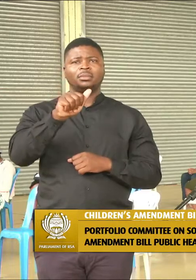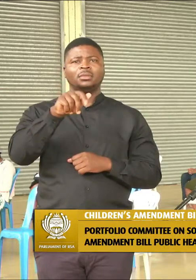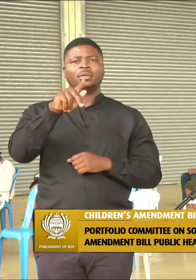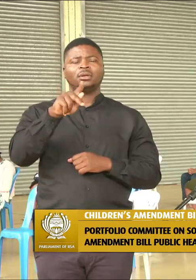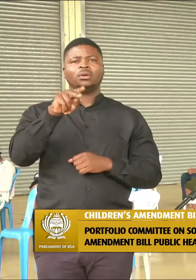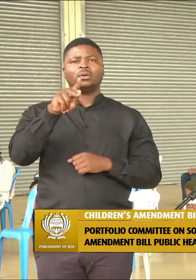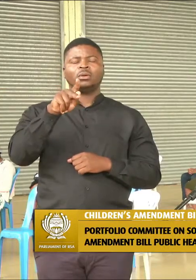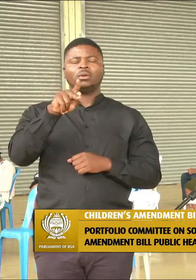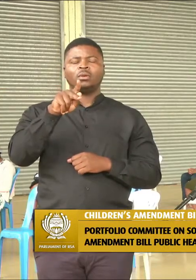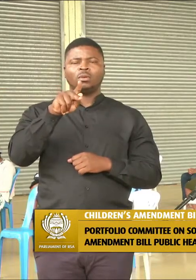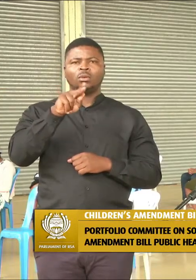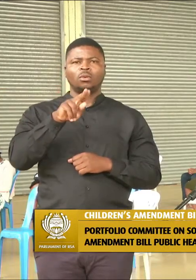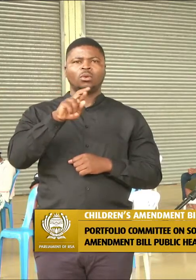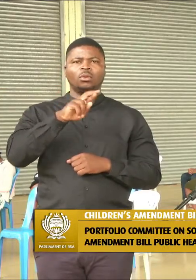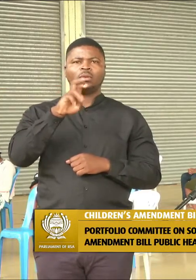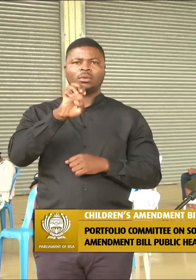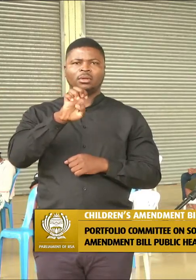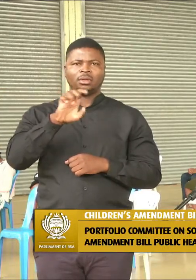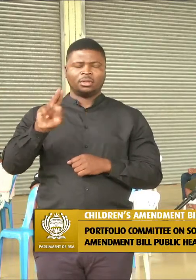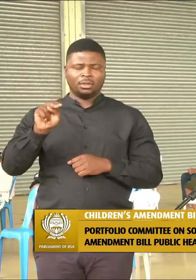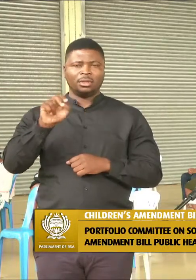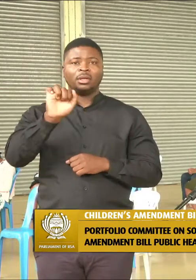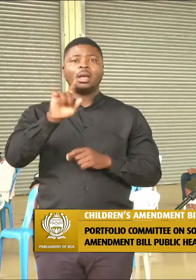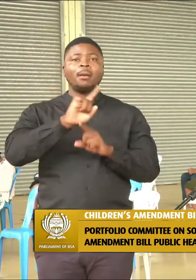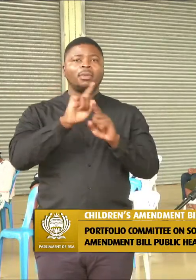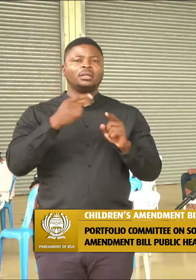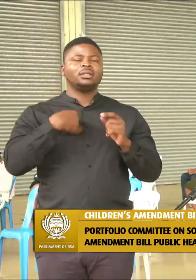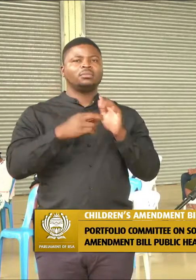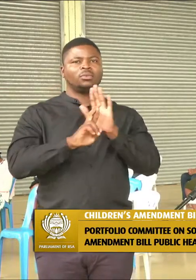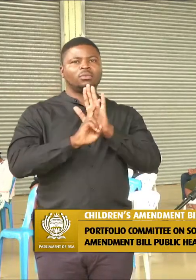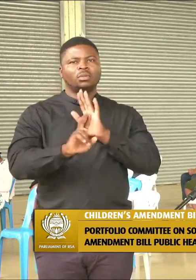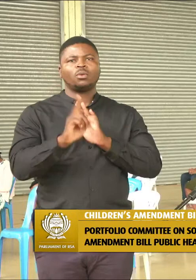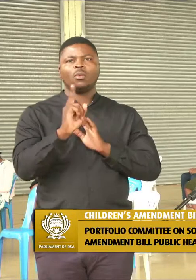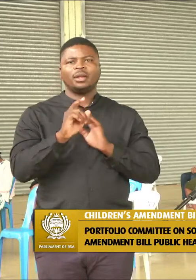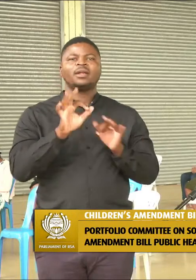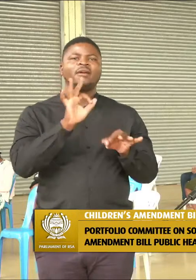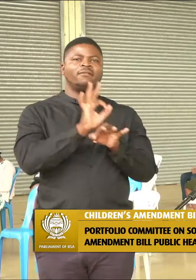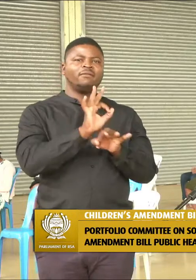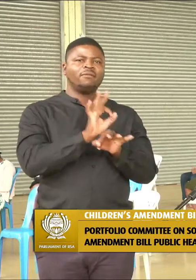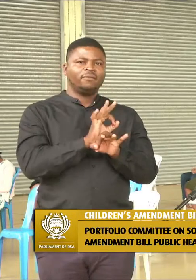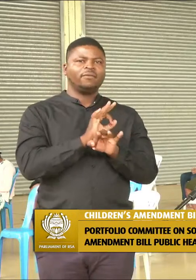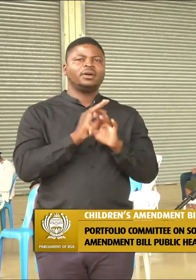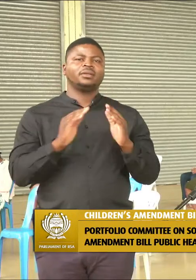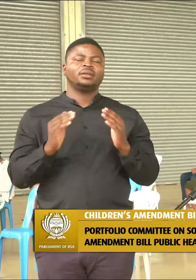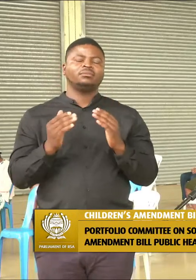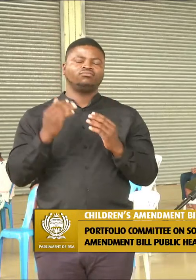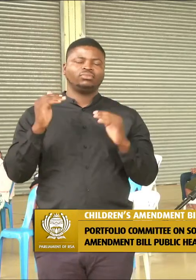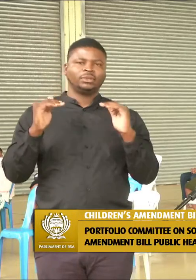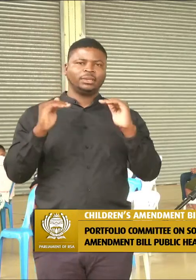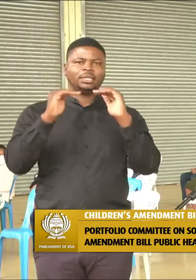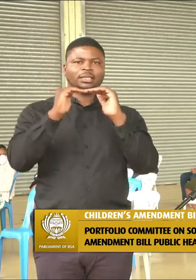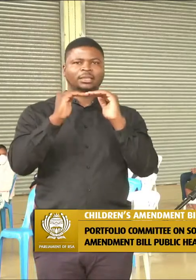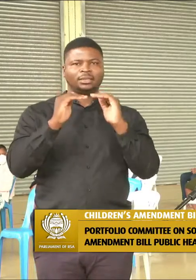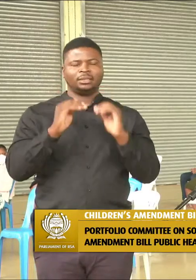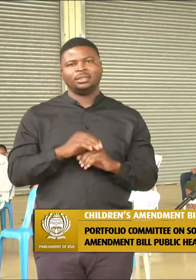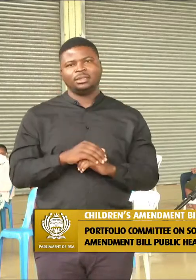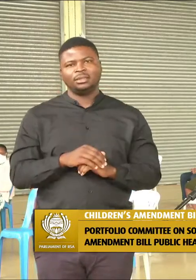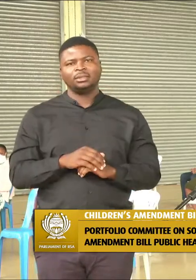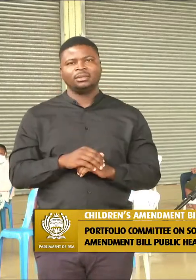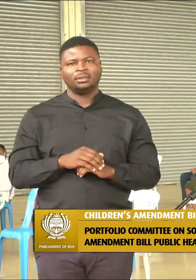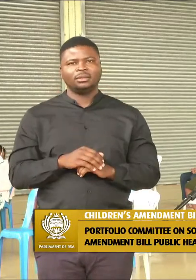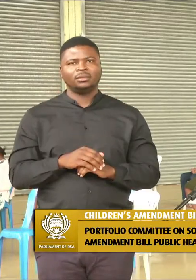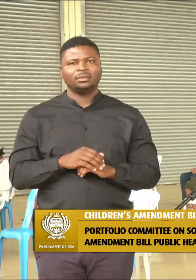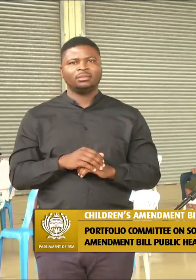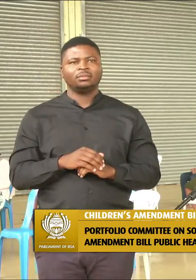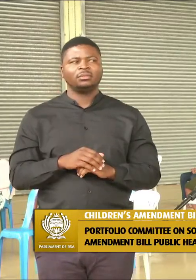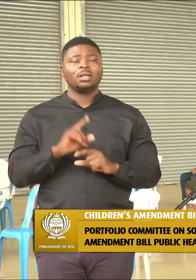here again representing Fathers for Justice. Nami ke ngimelele bona obaba bobulungisa. Now, you've heard a lot